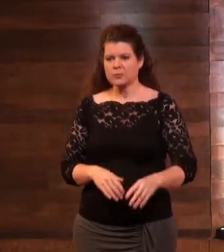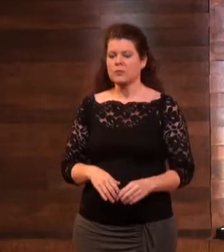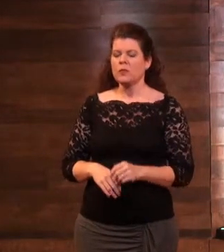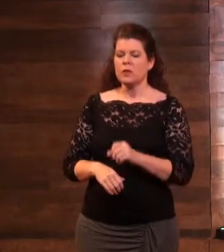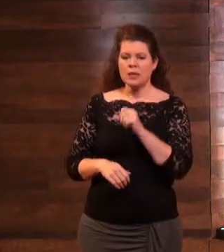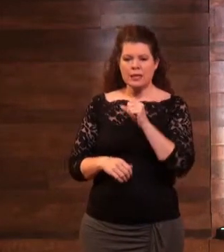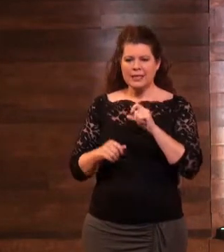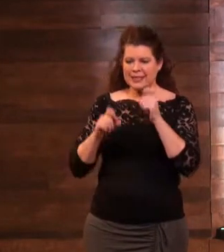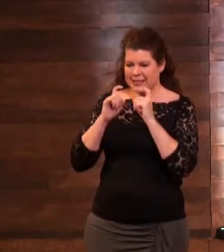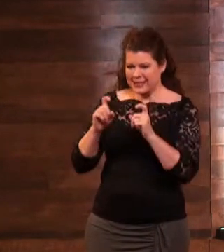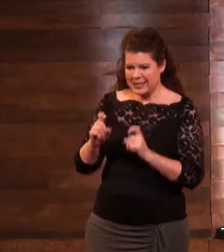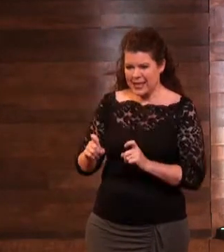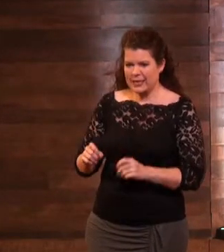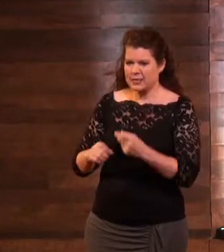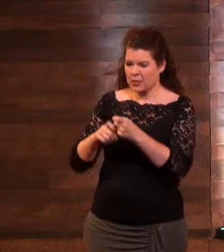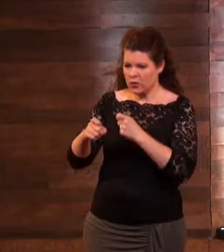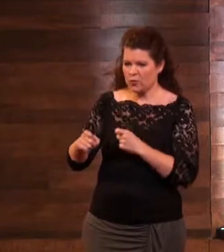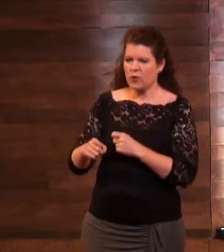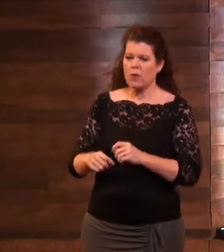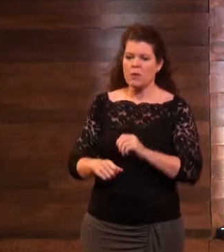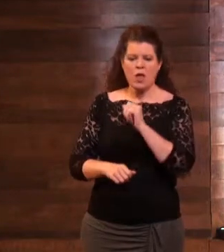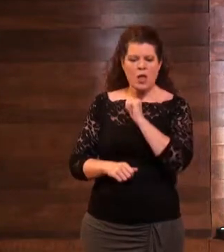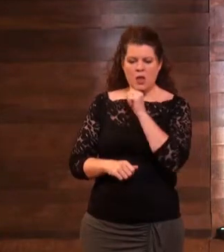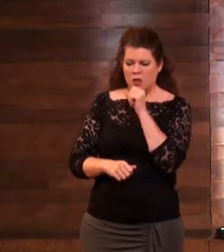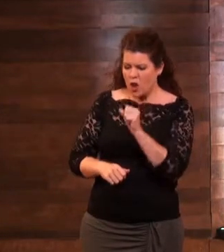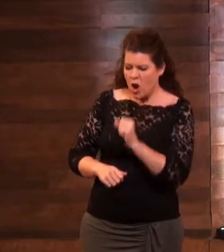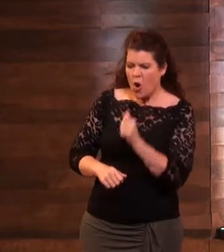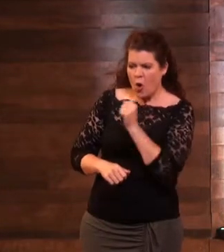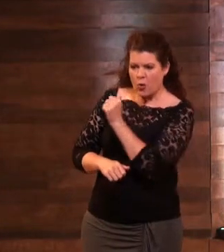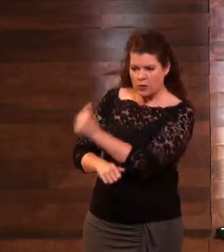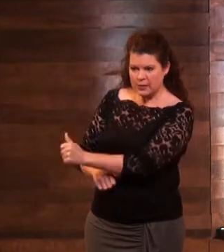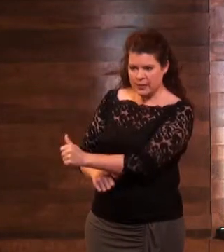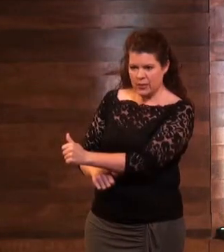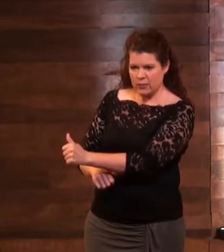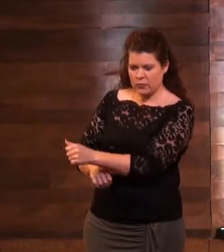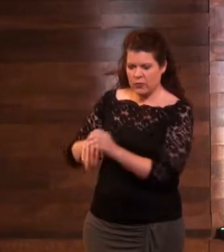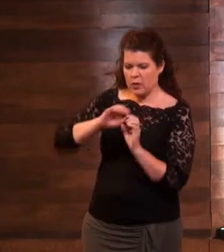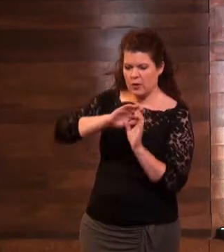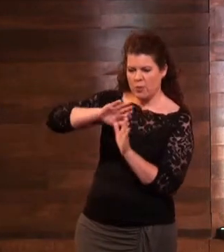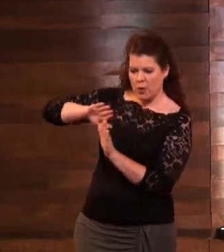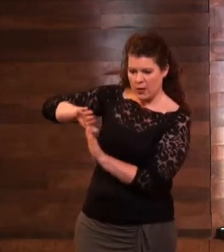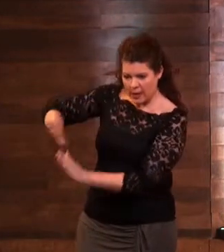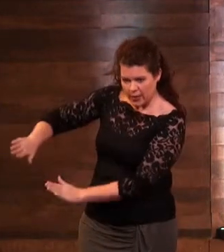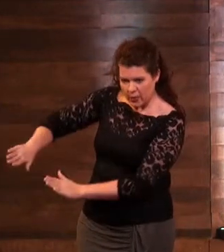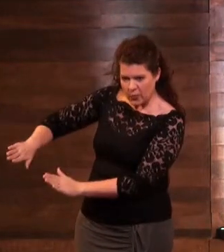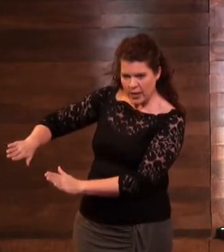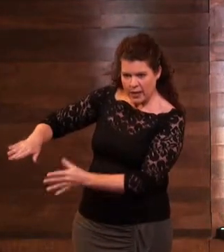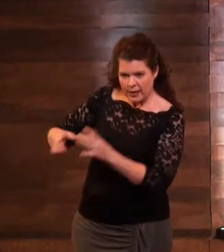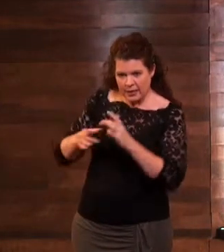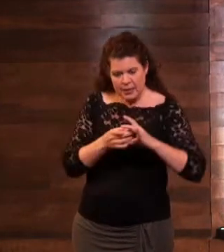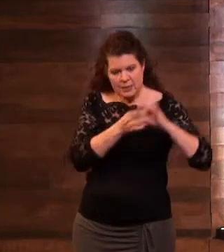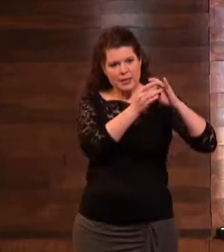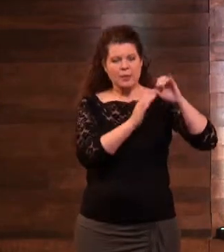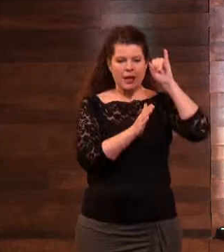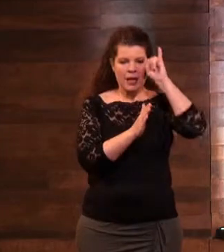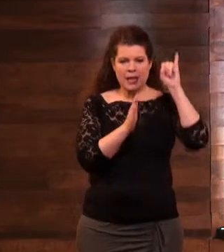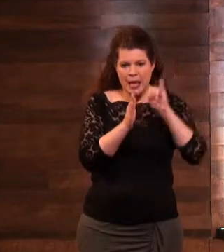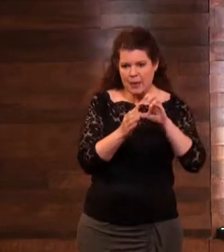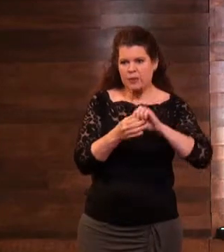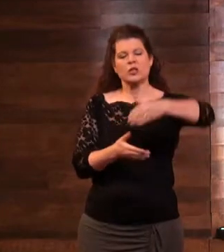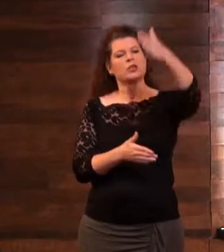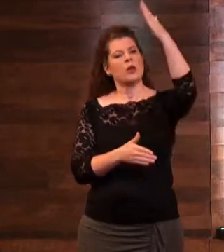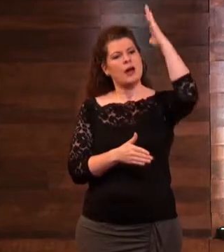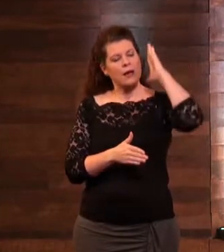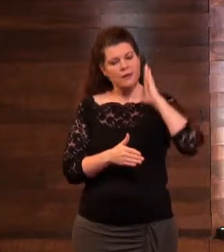of God. So what does the new self look like? Verse 12, put on then as God's chosen